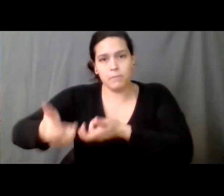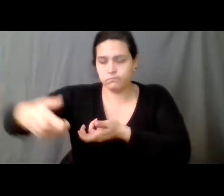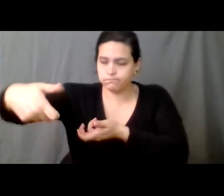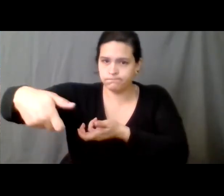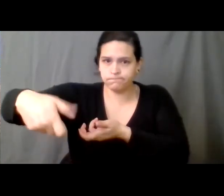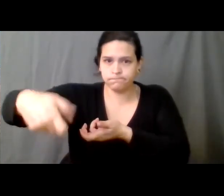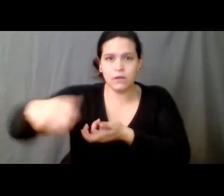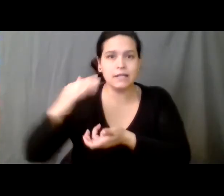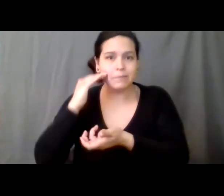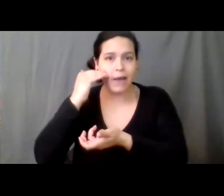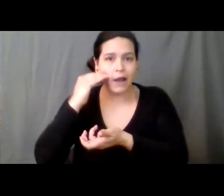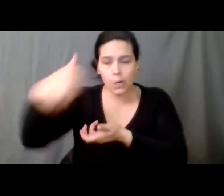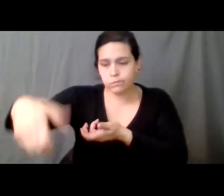fire,